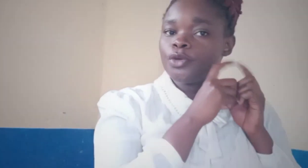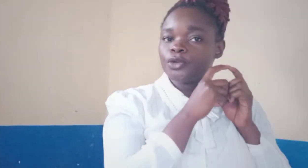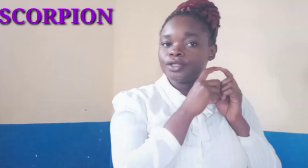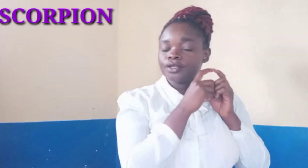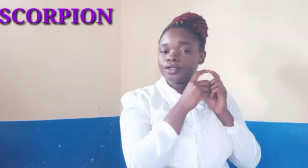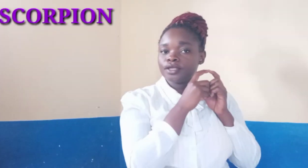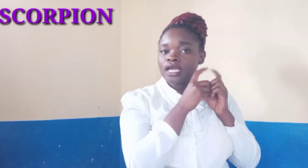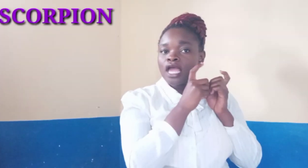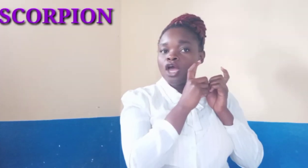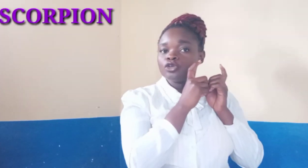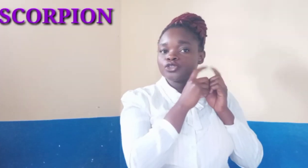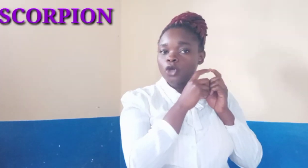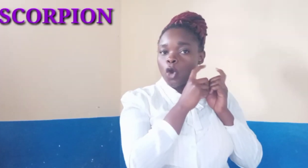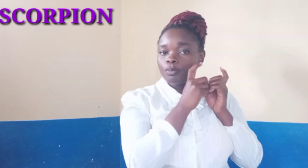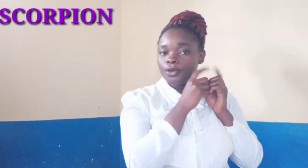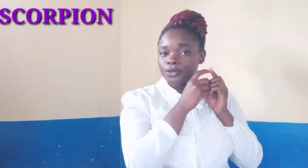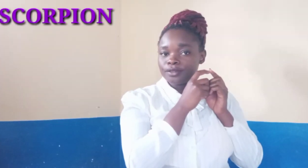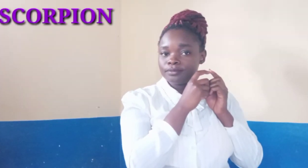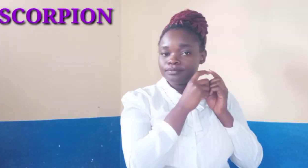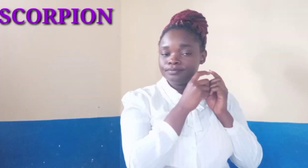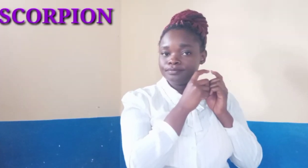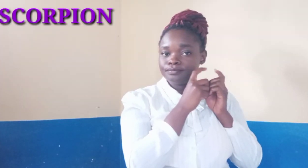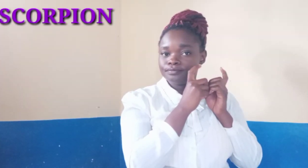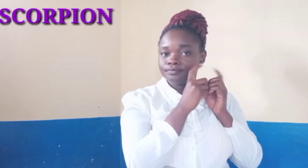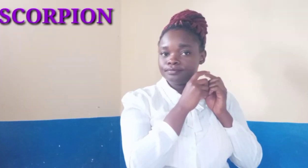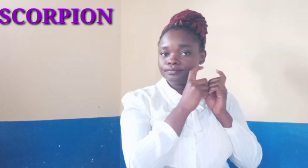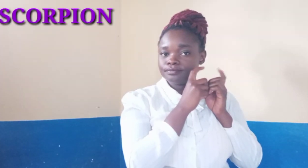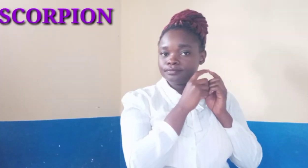Scorpion, scorpion,